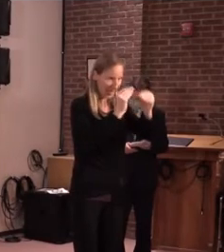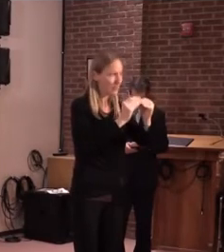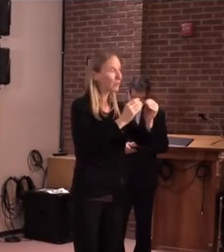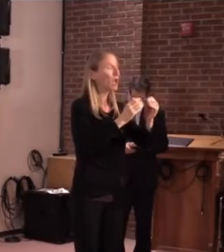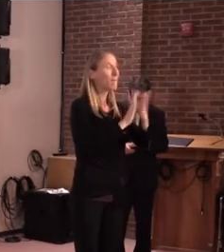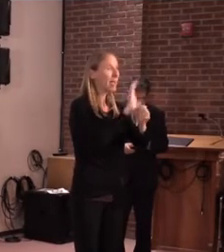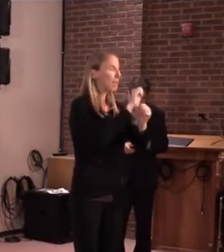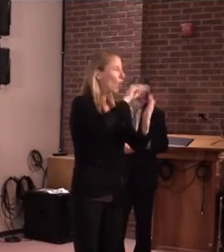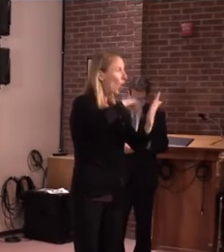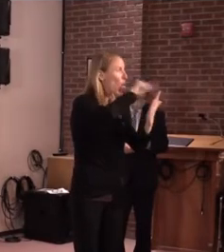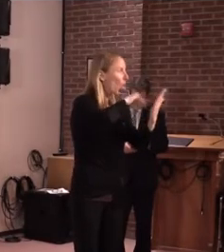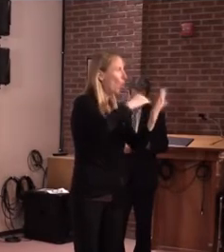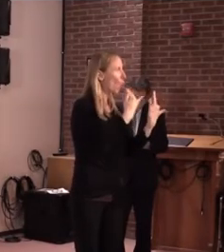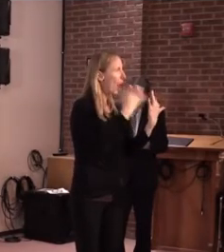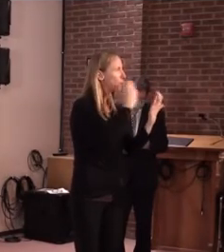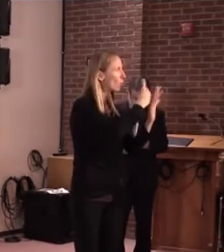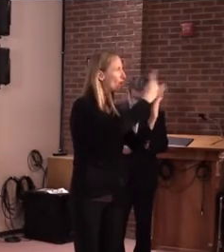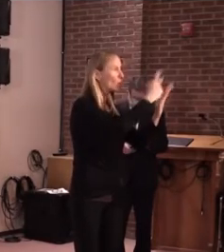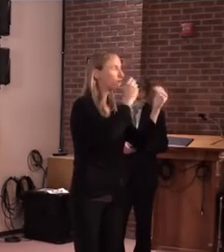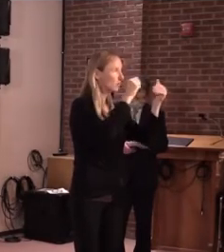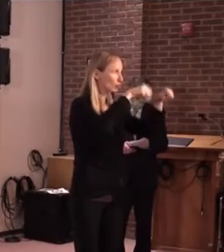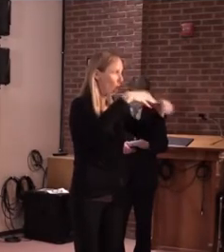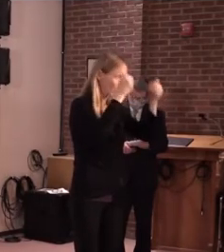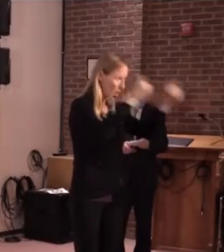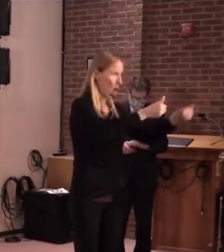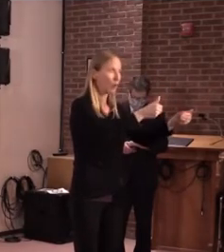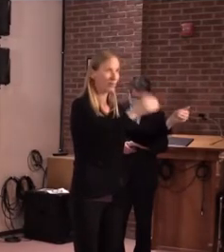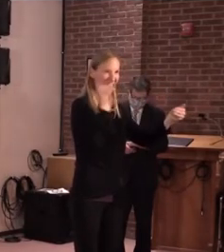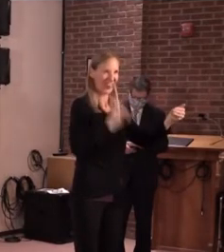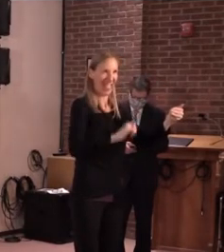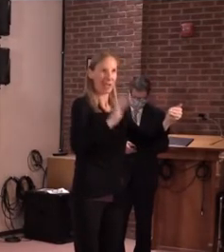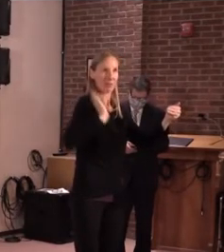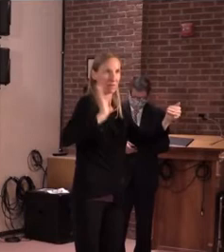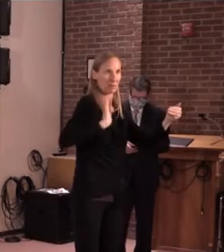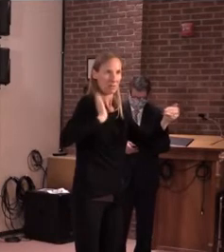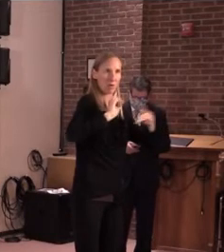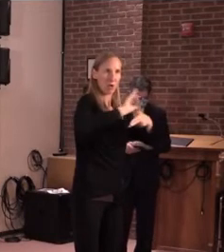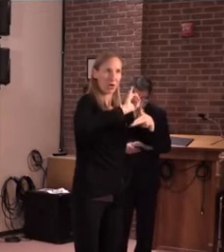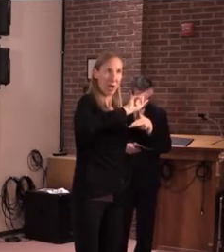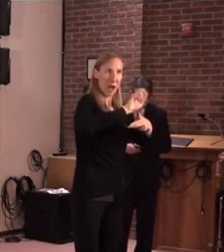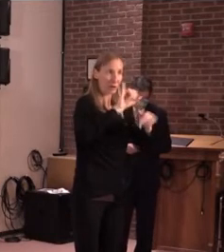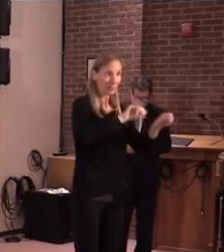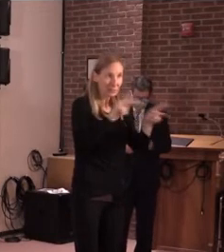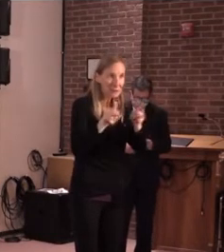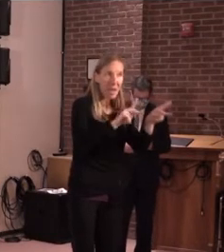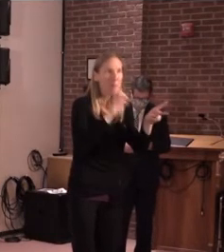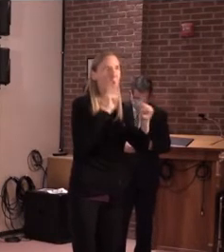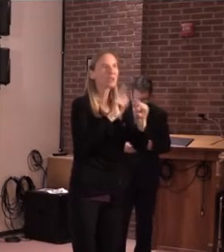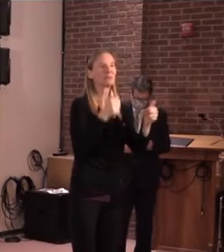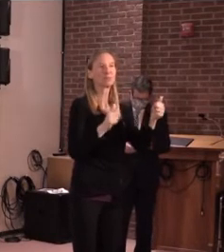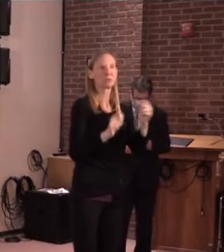and the rivers and all that. Is that... What are you talking about with the when you mentioned the permitting issue?